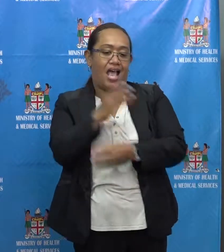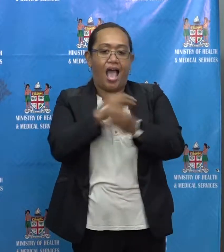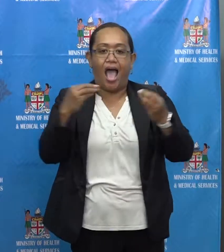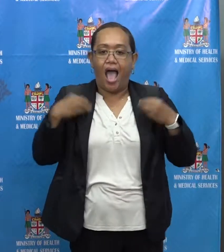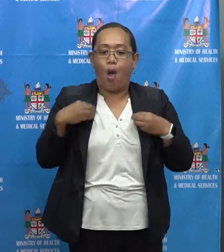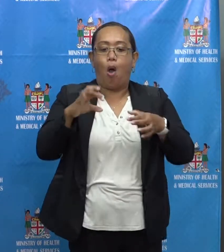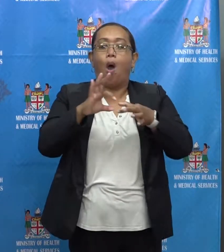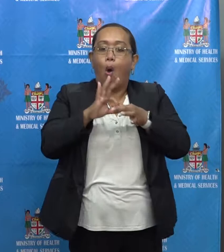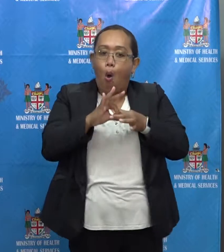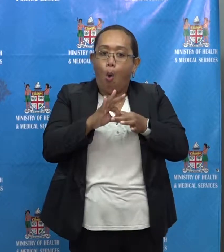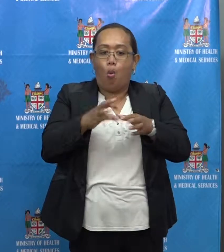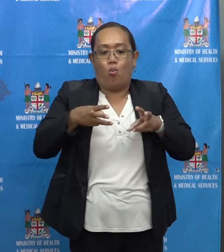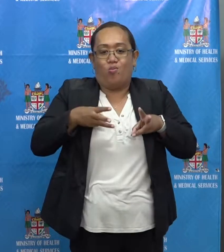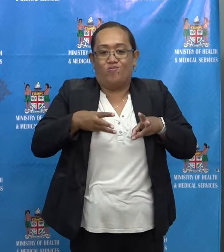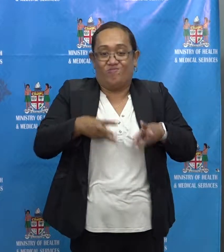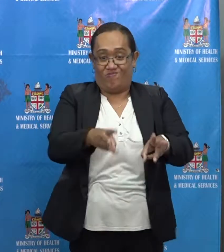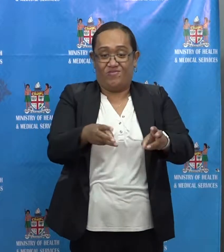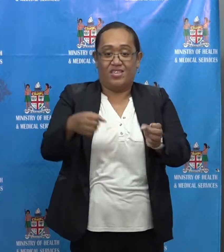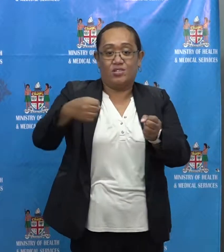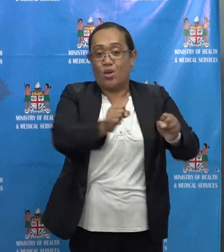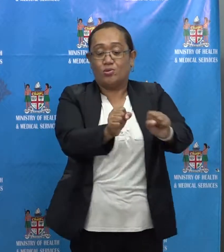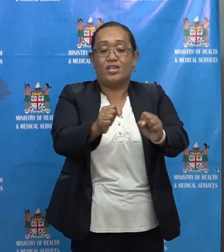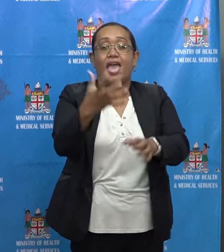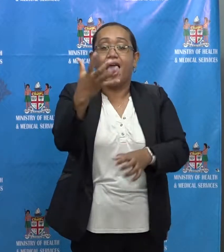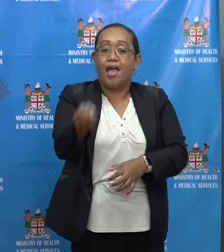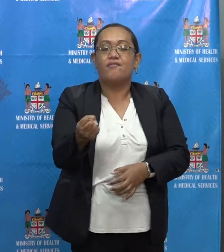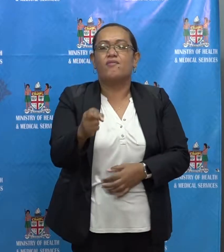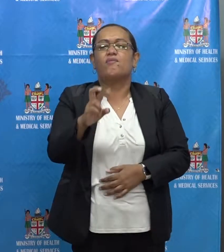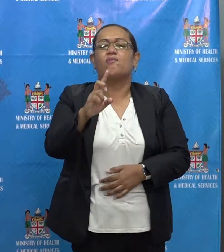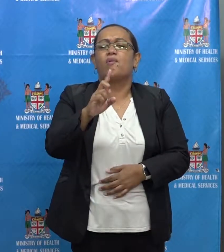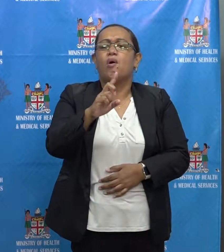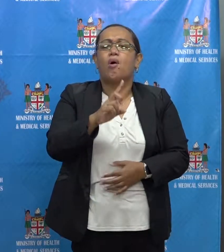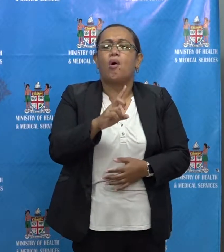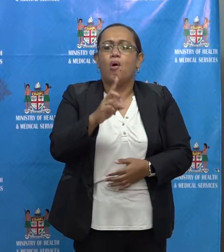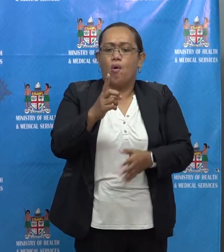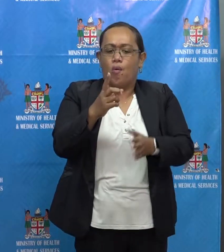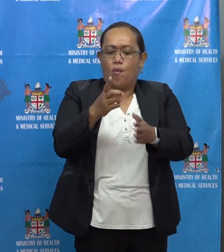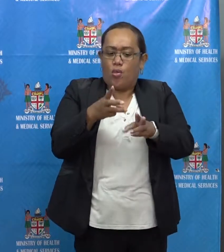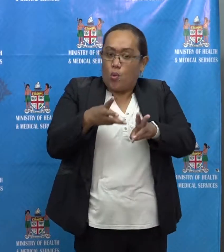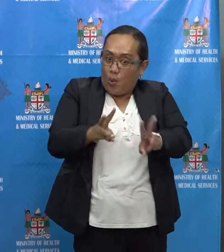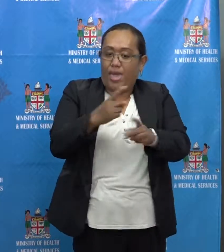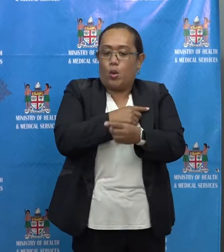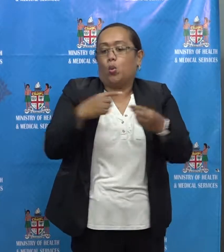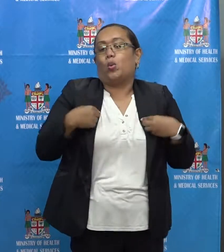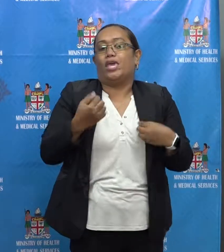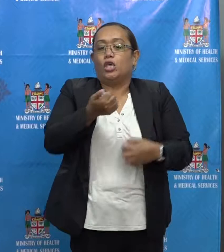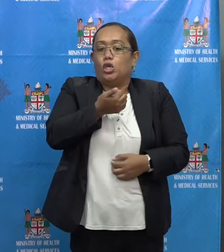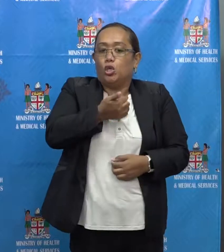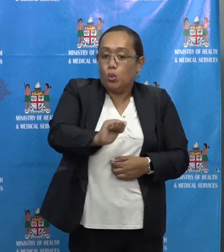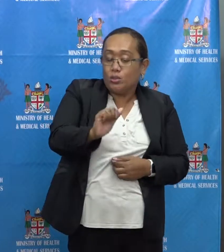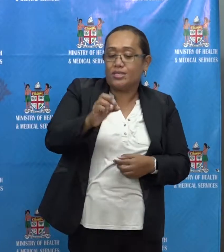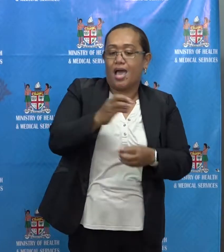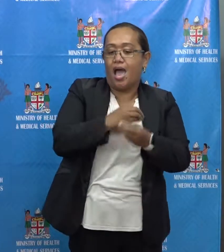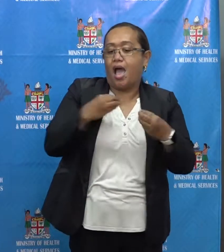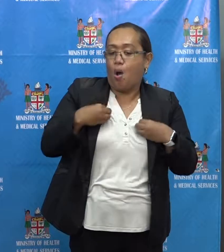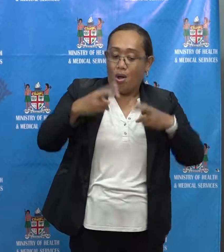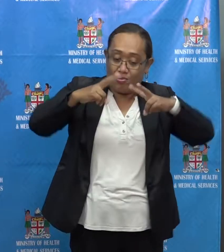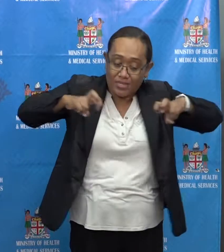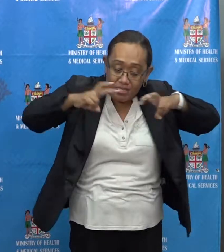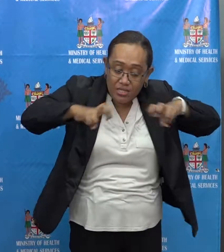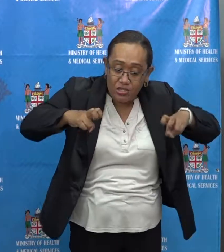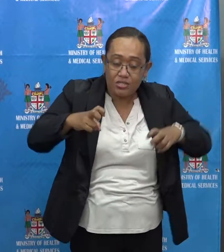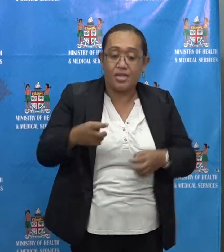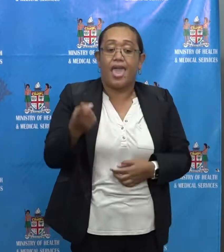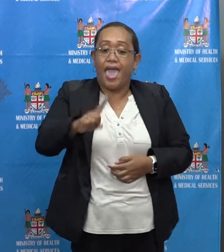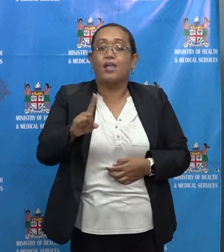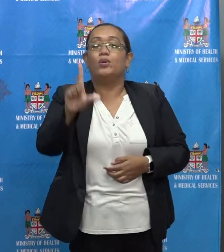What we're trying to do is carefully harness the resources at our disposal and target them where it makes the biggest